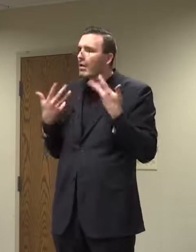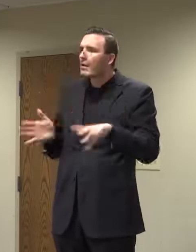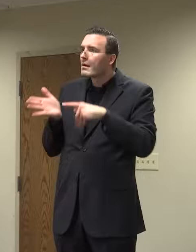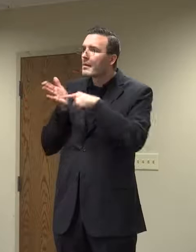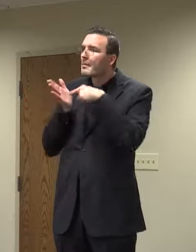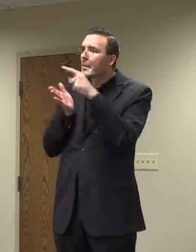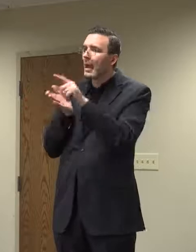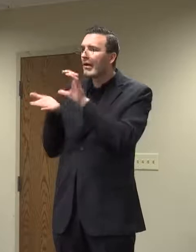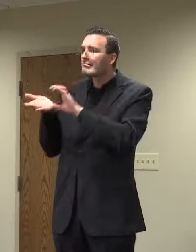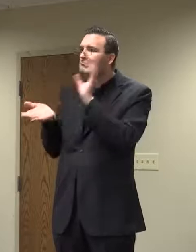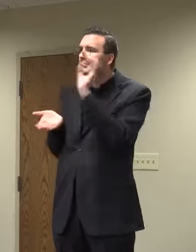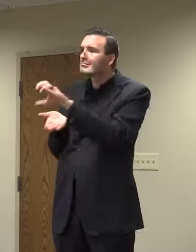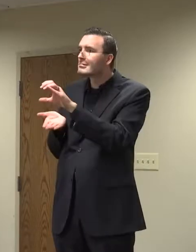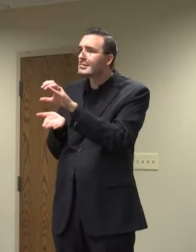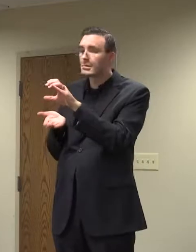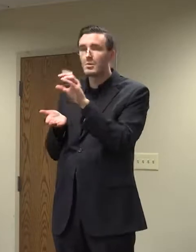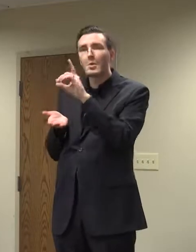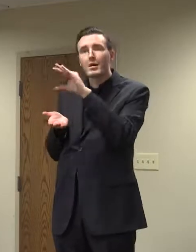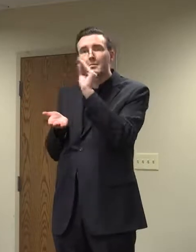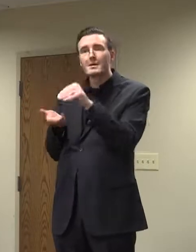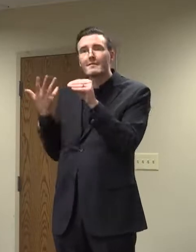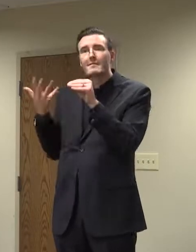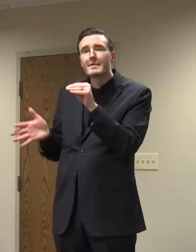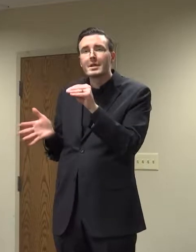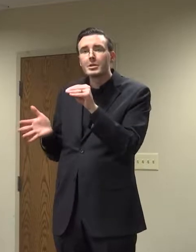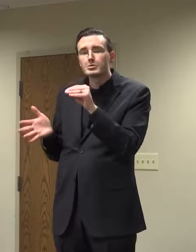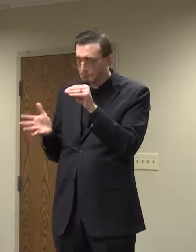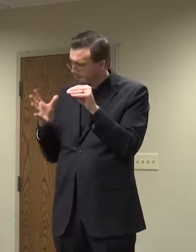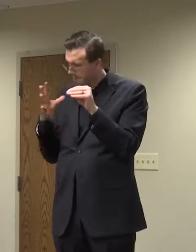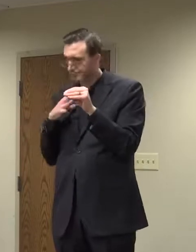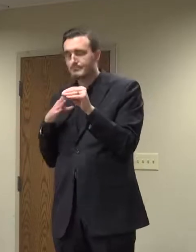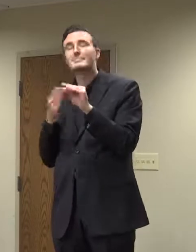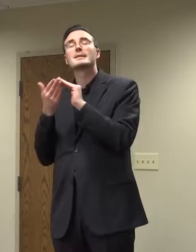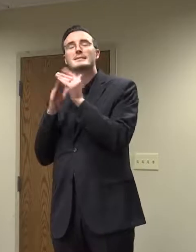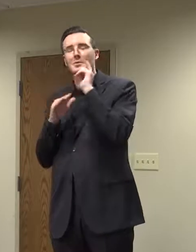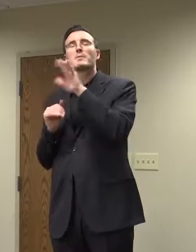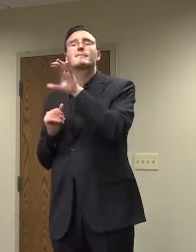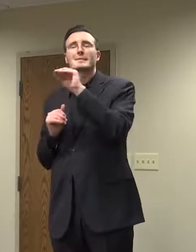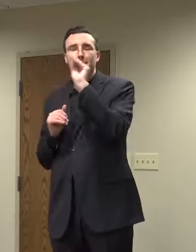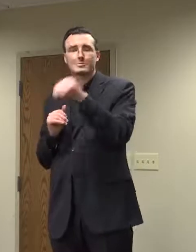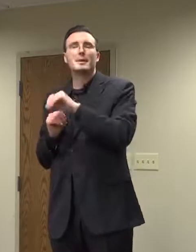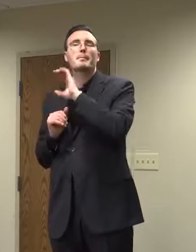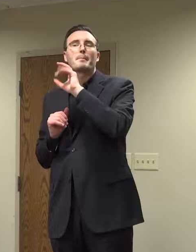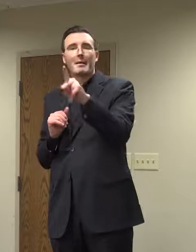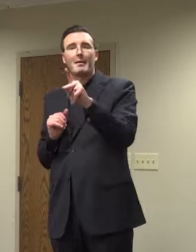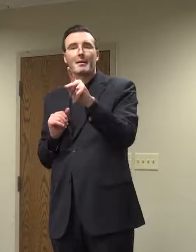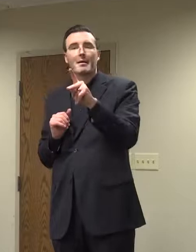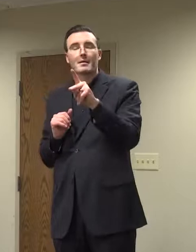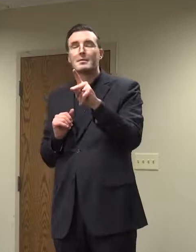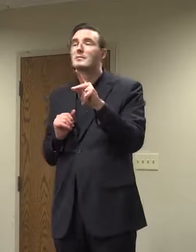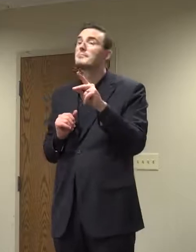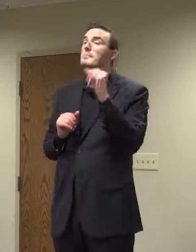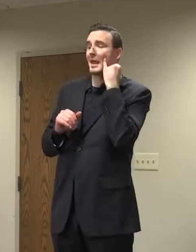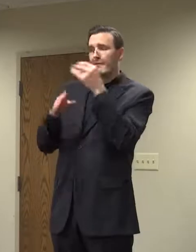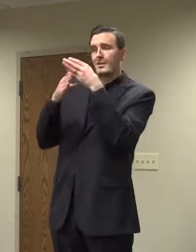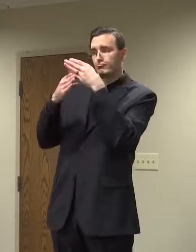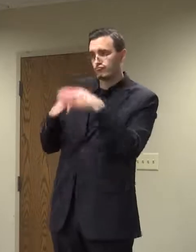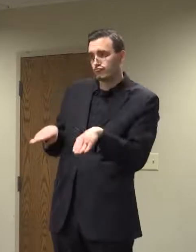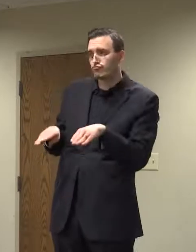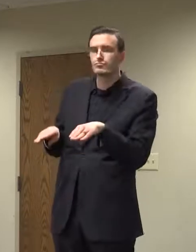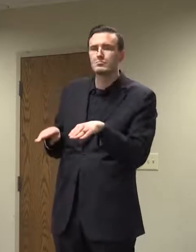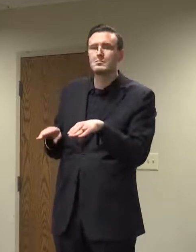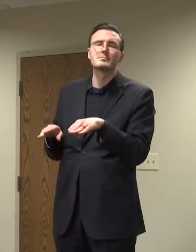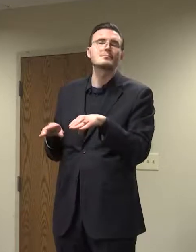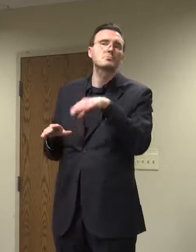the annual fee in full, the city will rebate that by 50%. If the owner has only paid the first